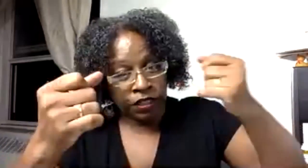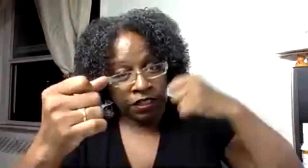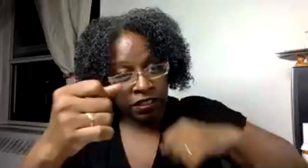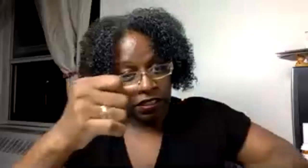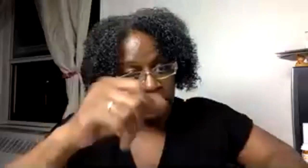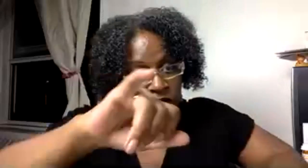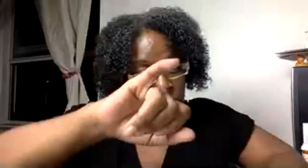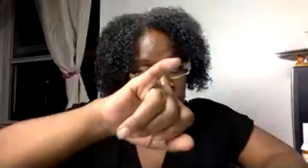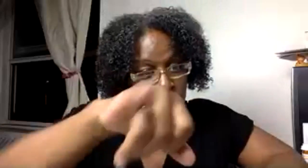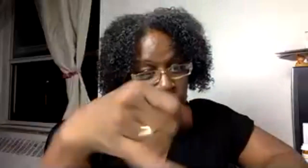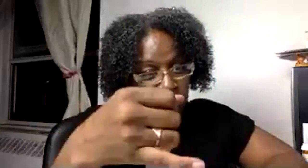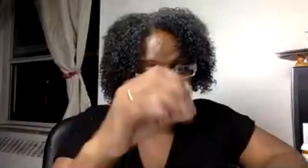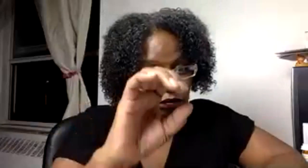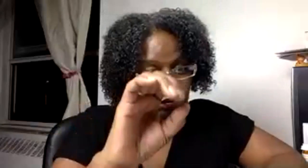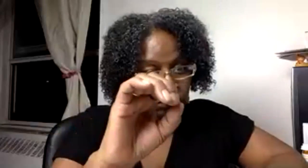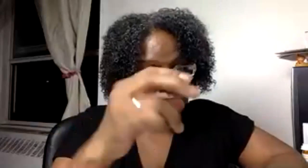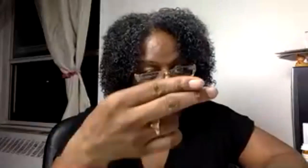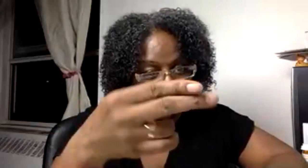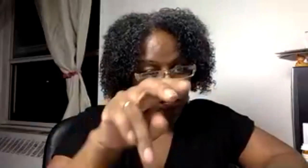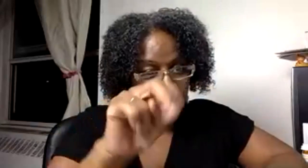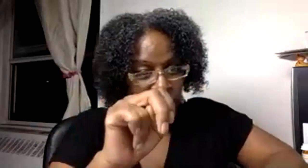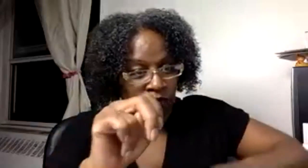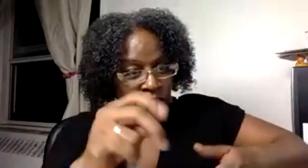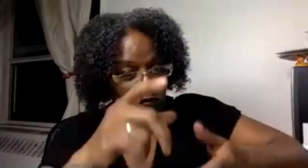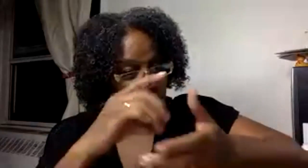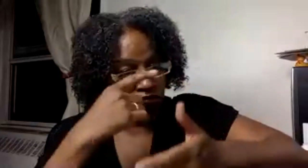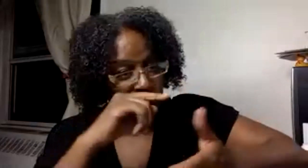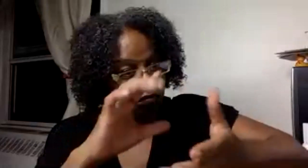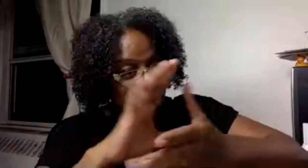John, do you use sign language? Can you sign for us, John?